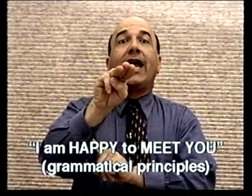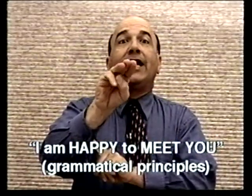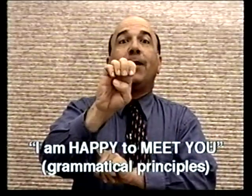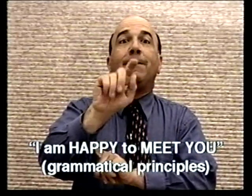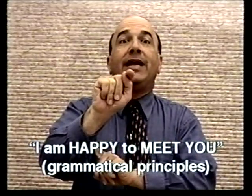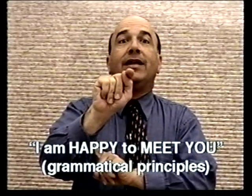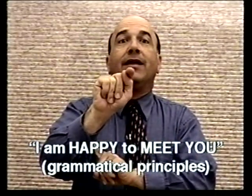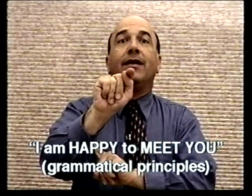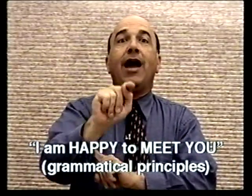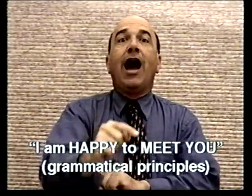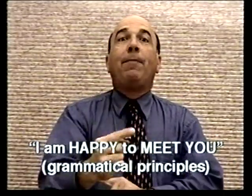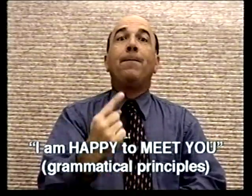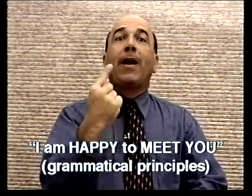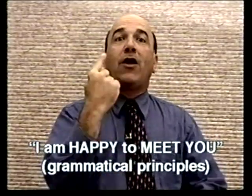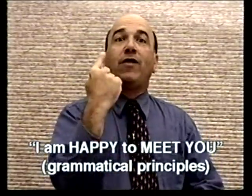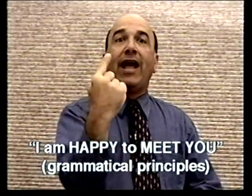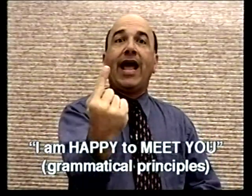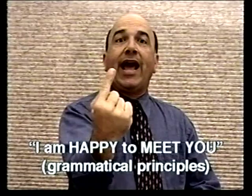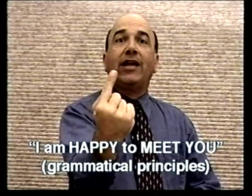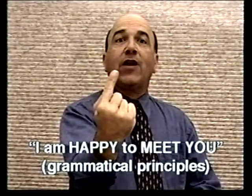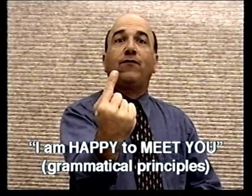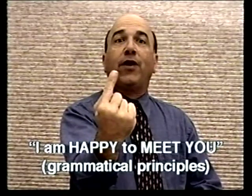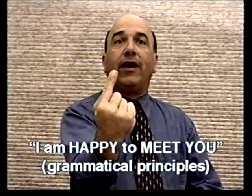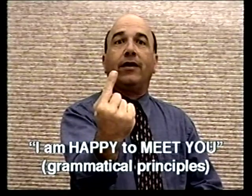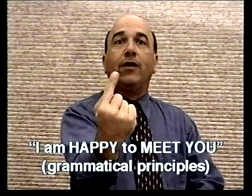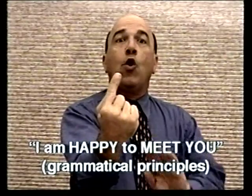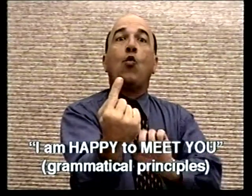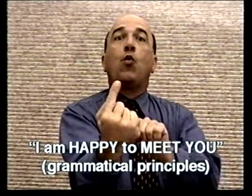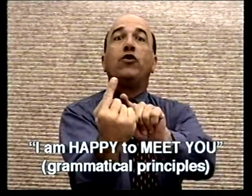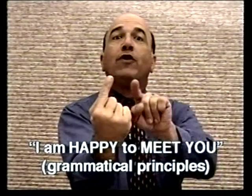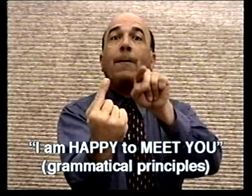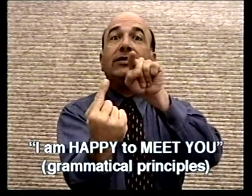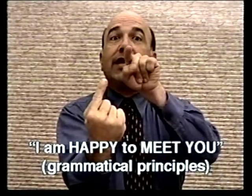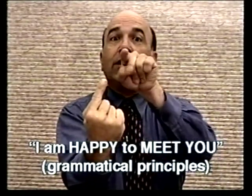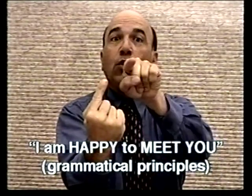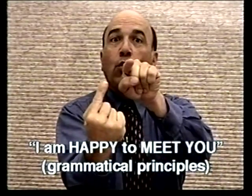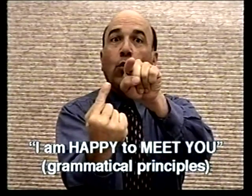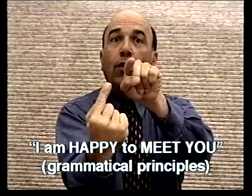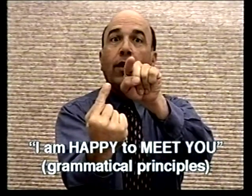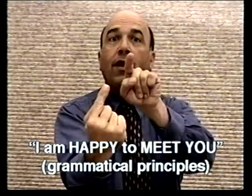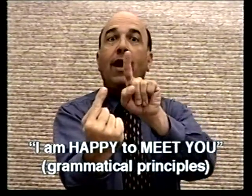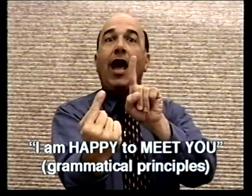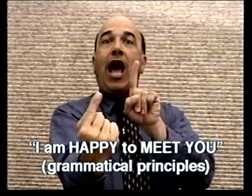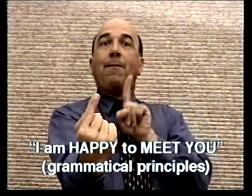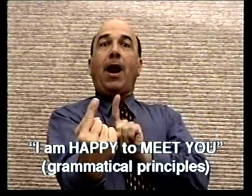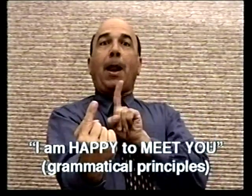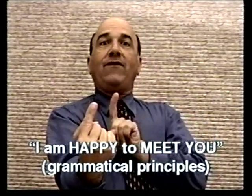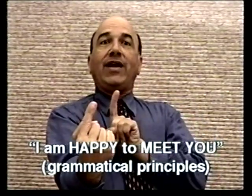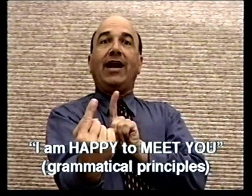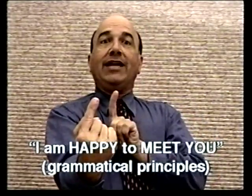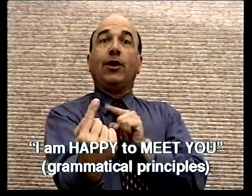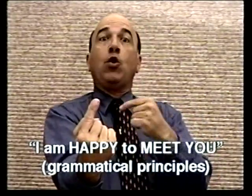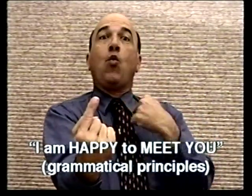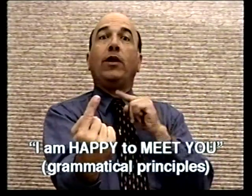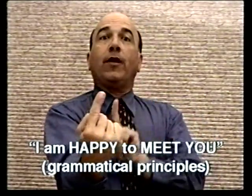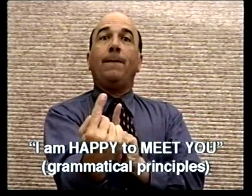sign meet, I put my right hand in front, which represents you, and my left hand here, which is